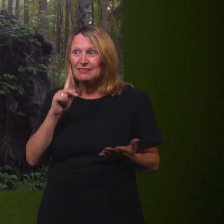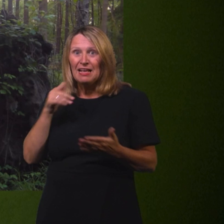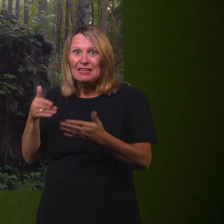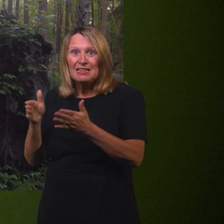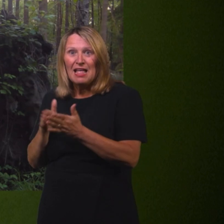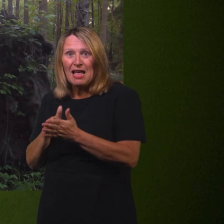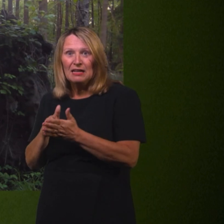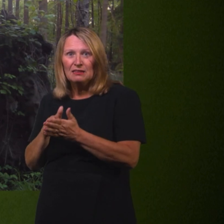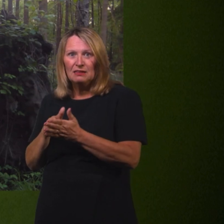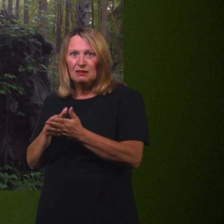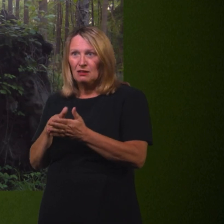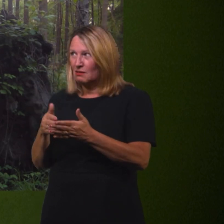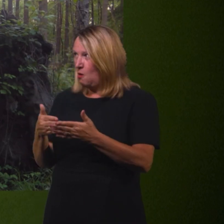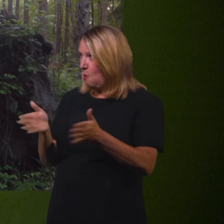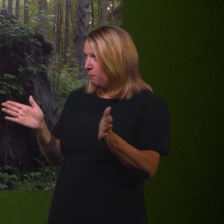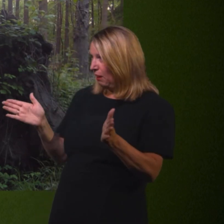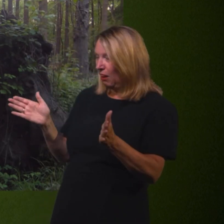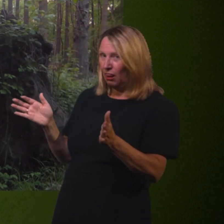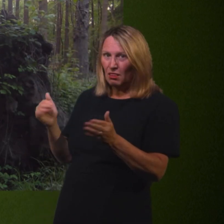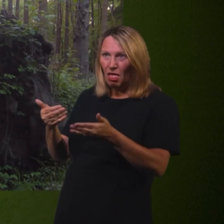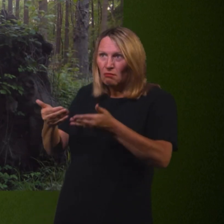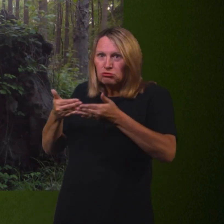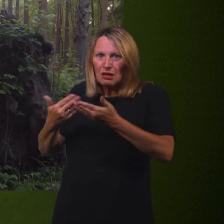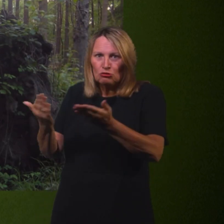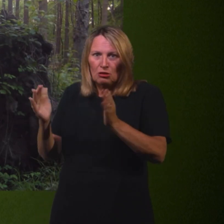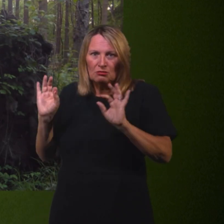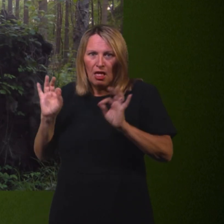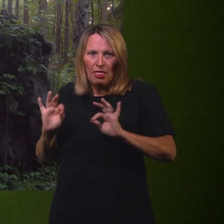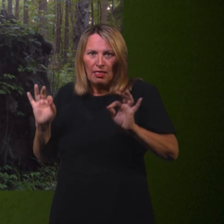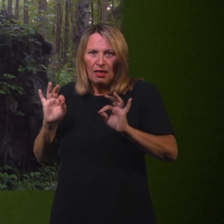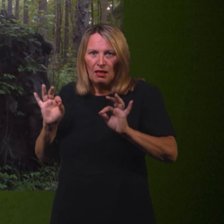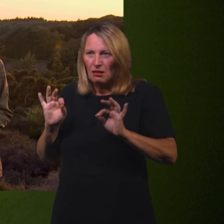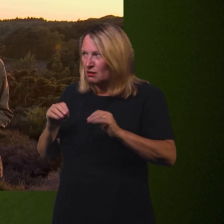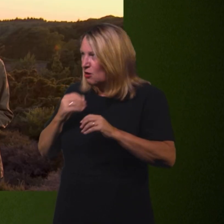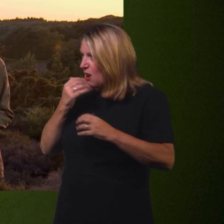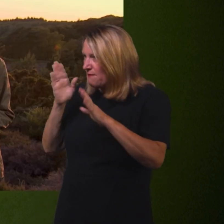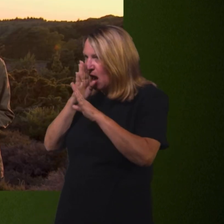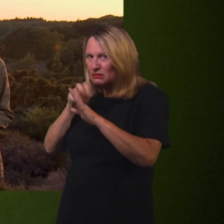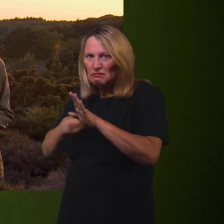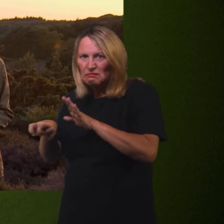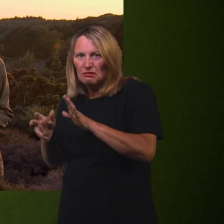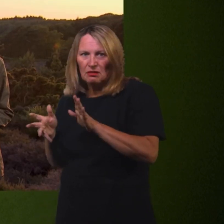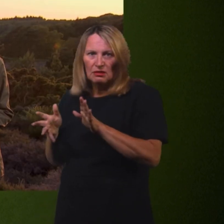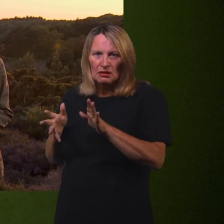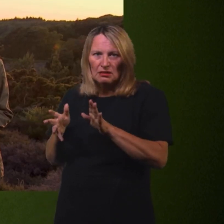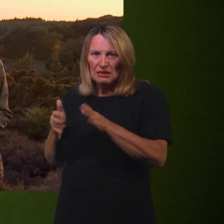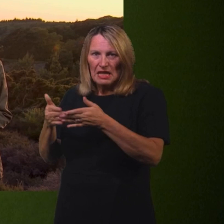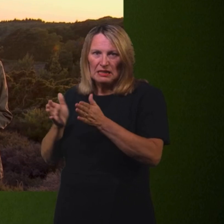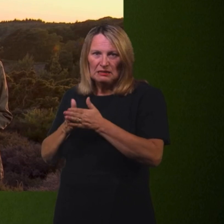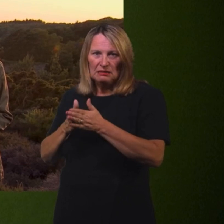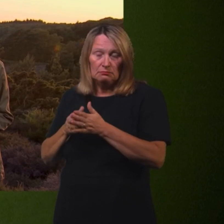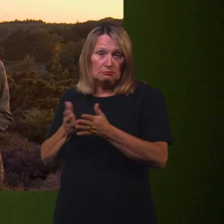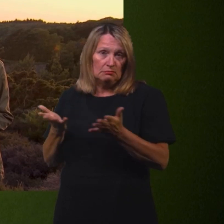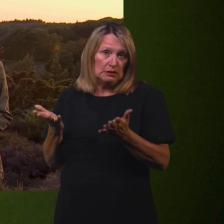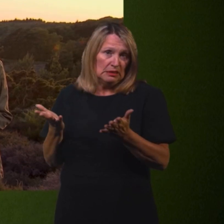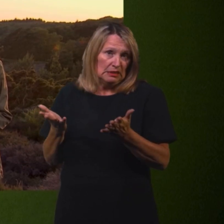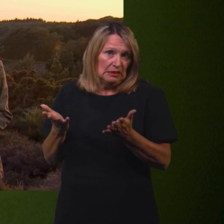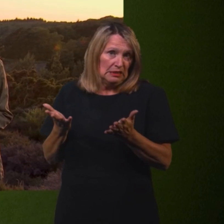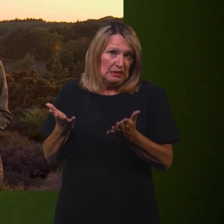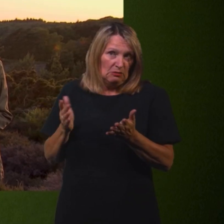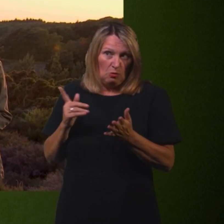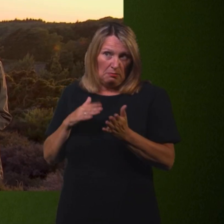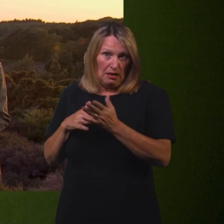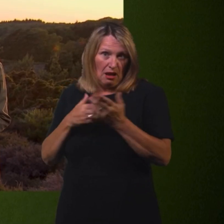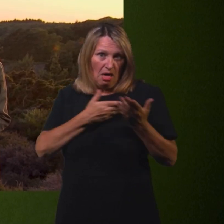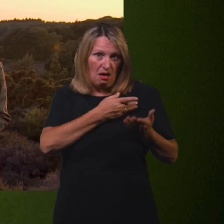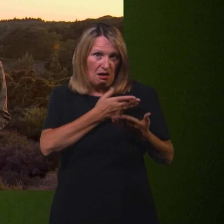very open, unprotected, not a lot of foliage hiding where that nest is. And so it wasn't surprising, as